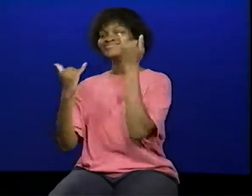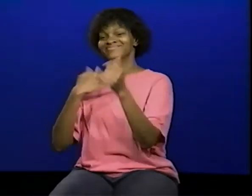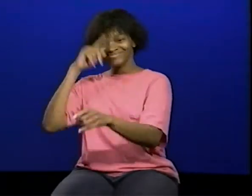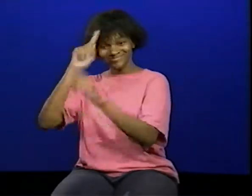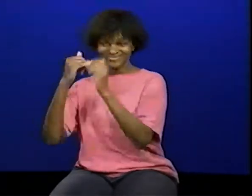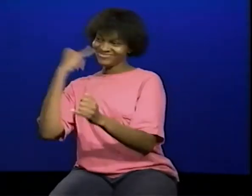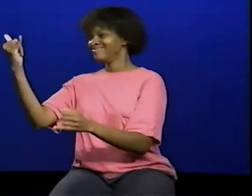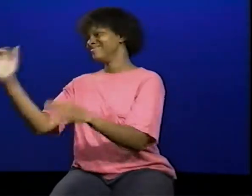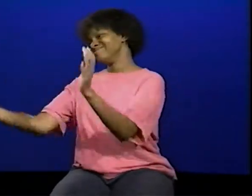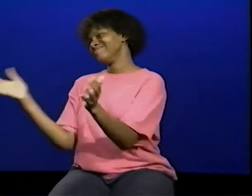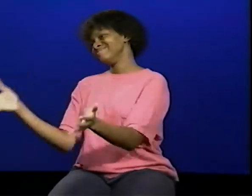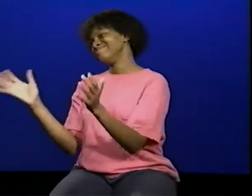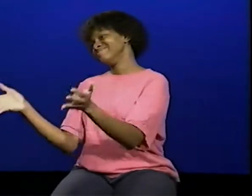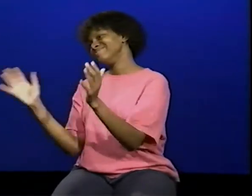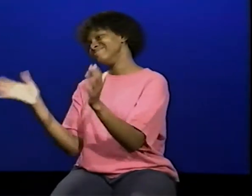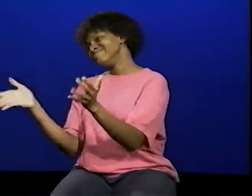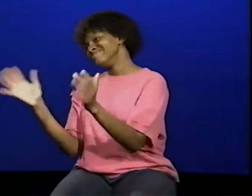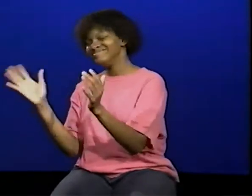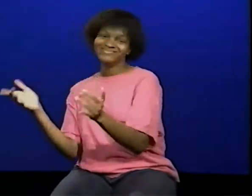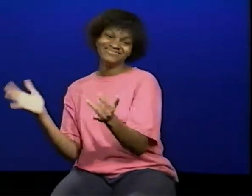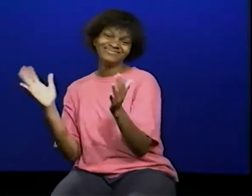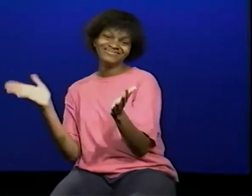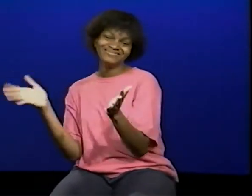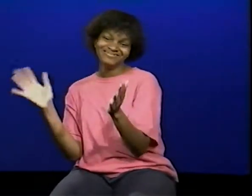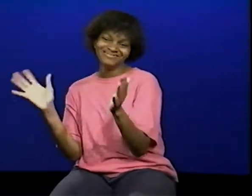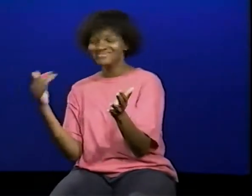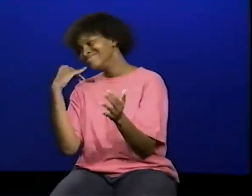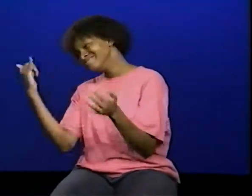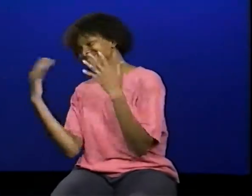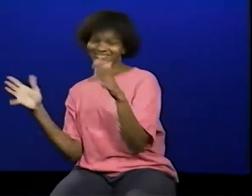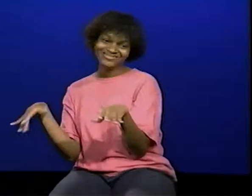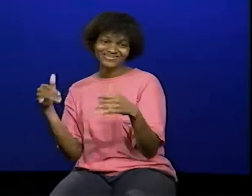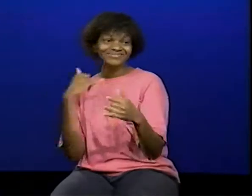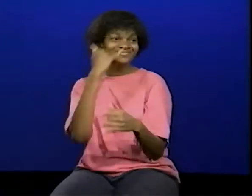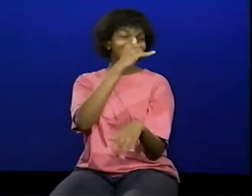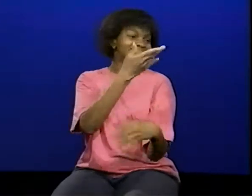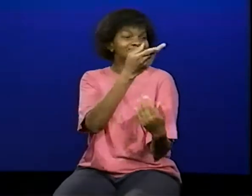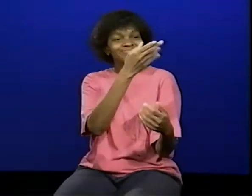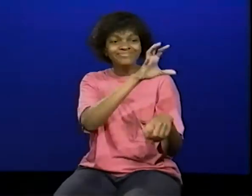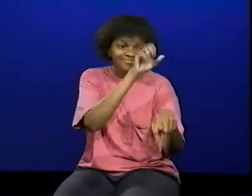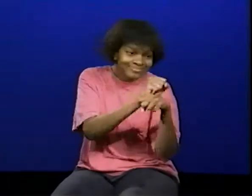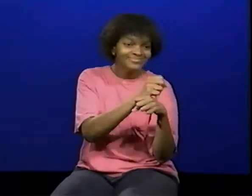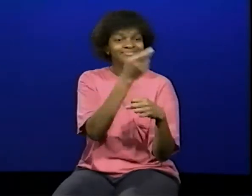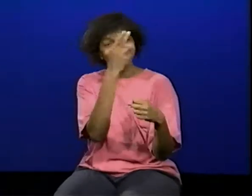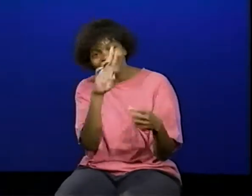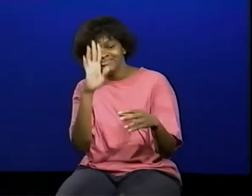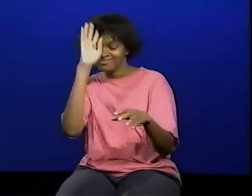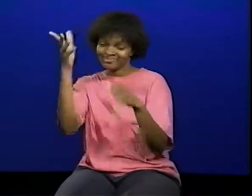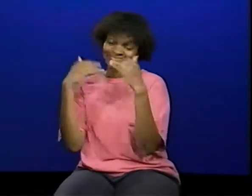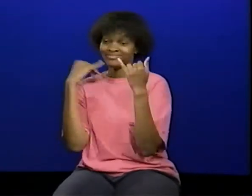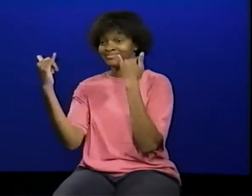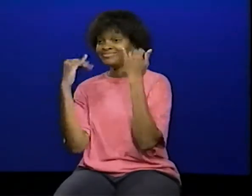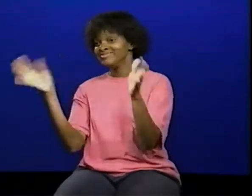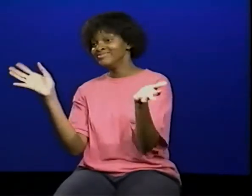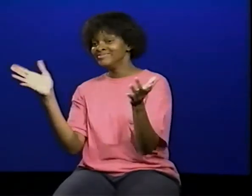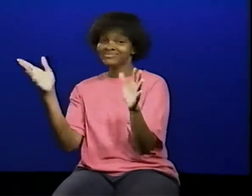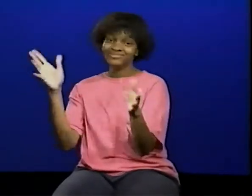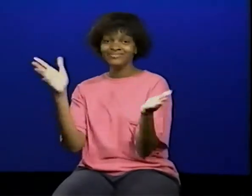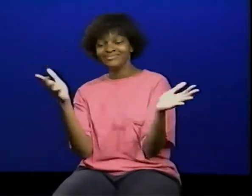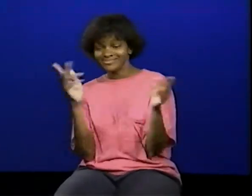I called everybody I knew. I called my friends, and we talked for the longest time. I called a hairdresser, made an appointment, called